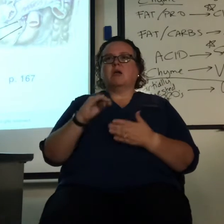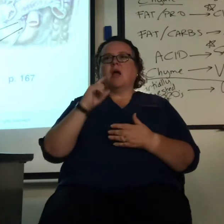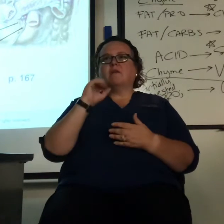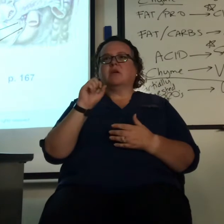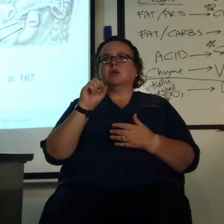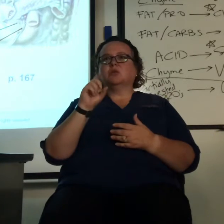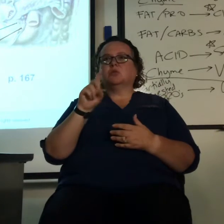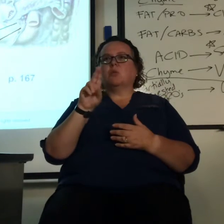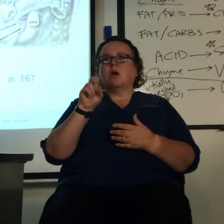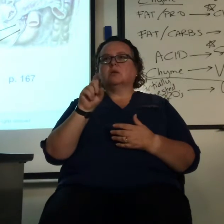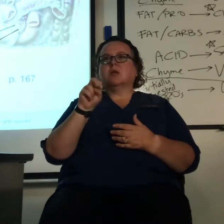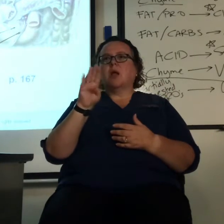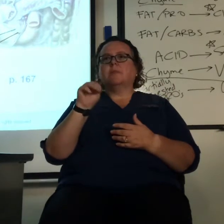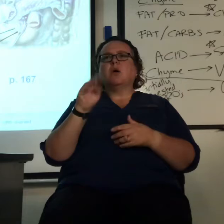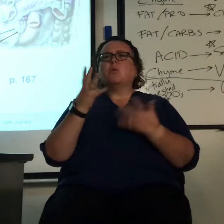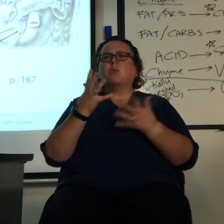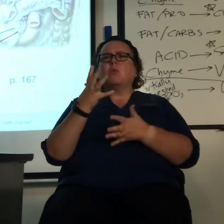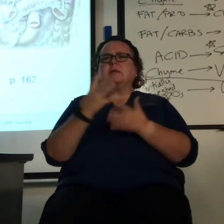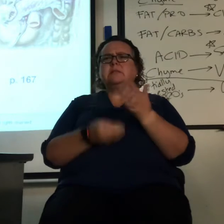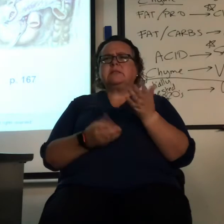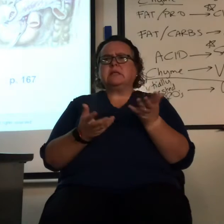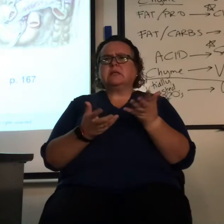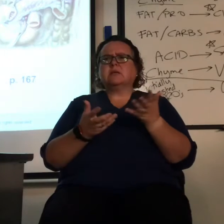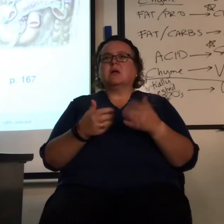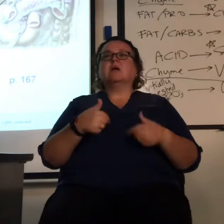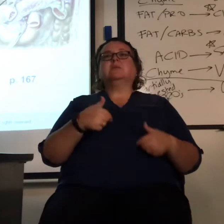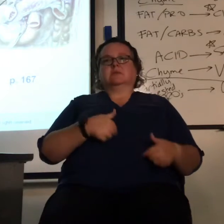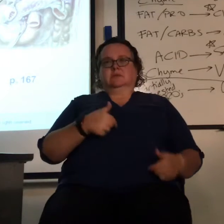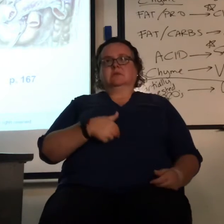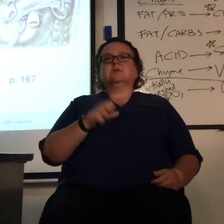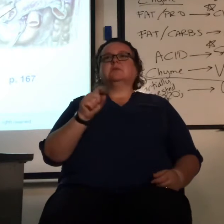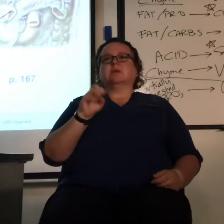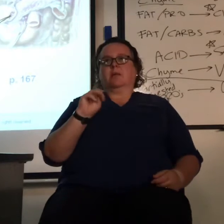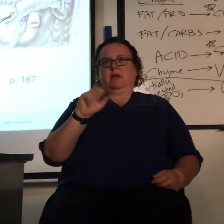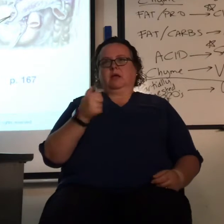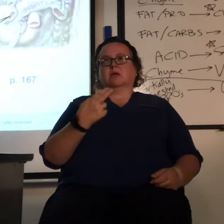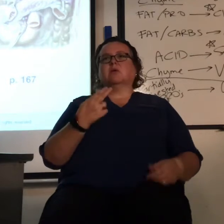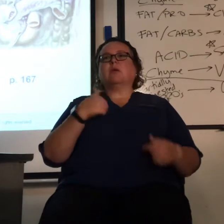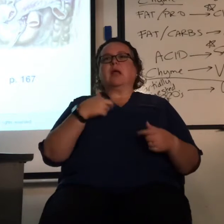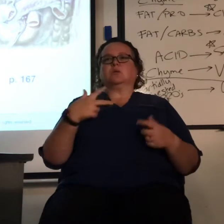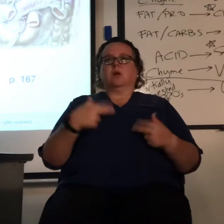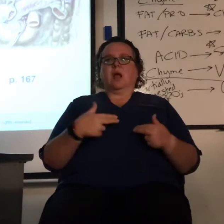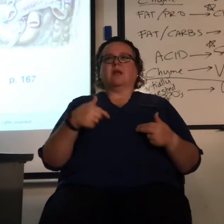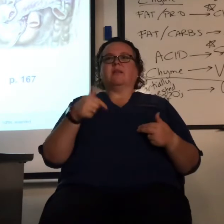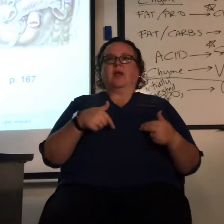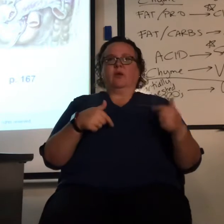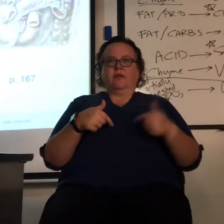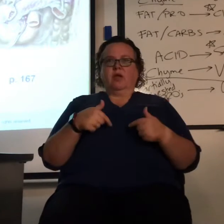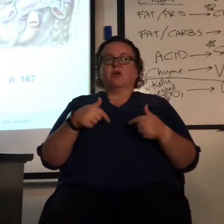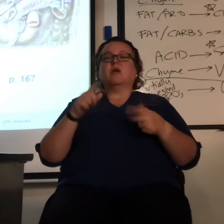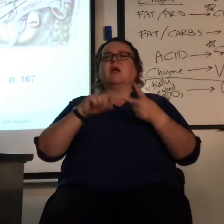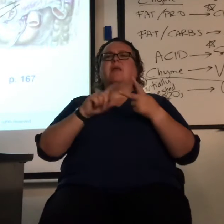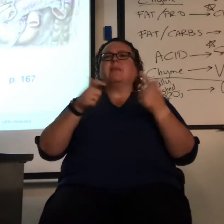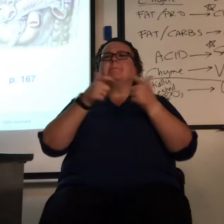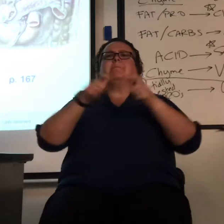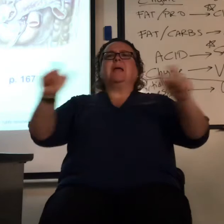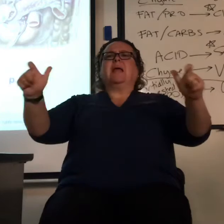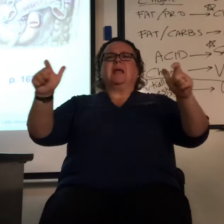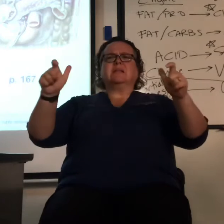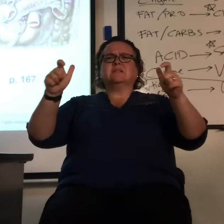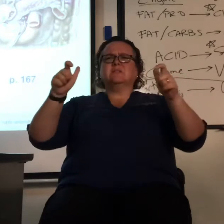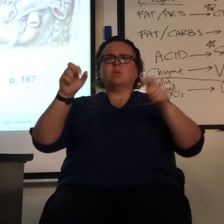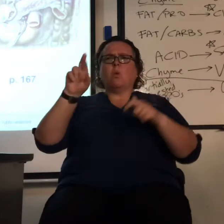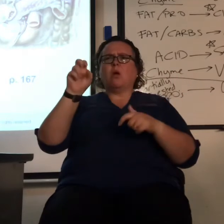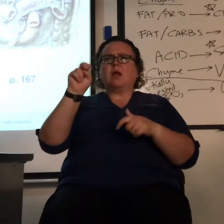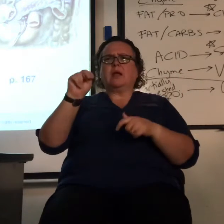missing? Stomach. You had to cut the stomach there and there. What's the biggest solid organ missing